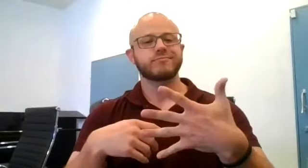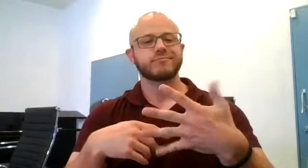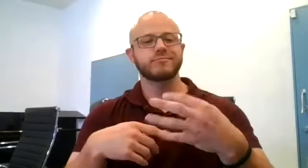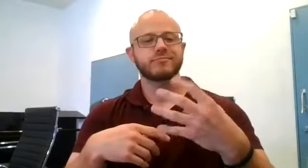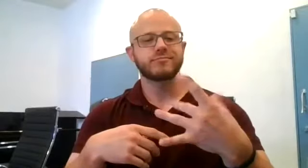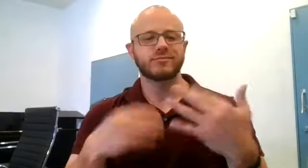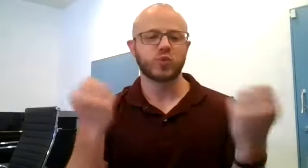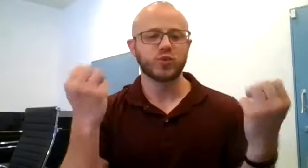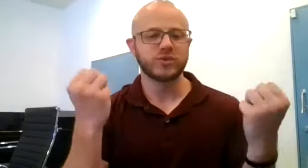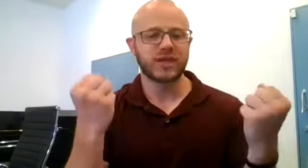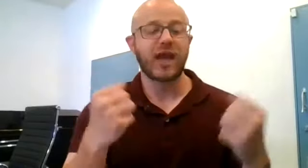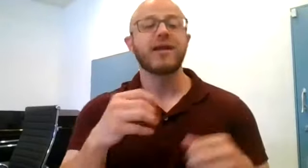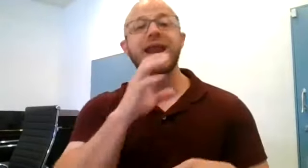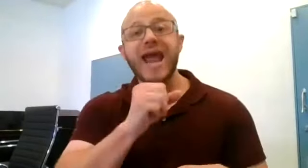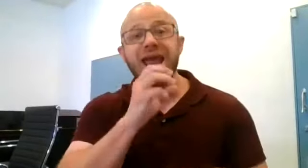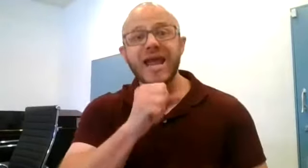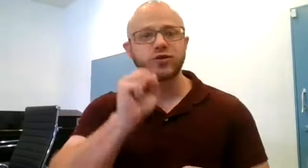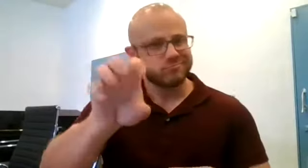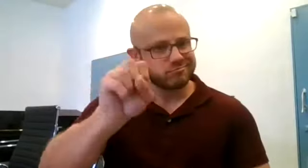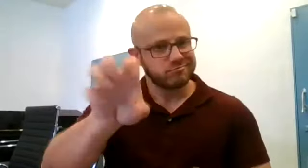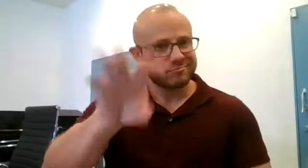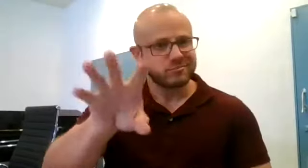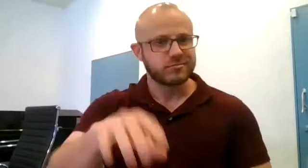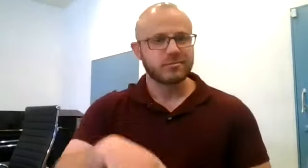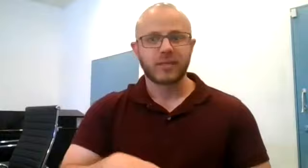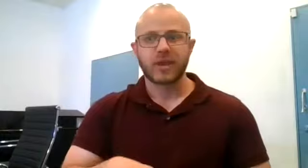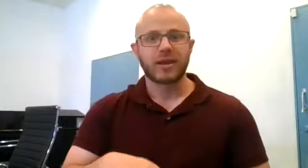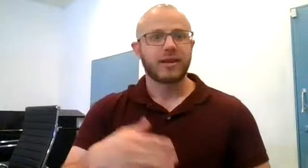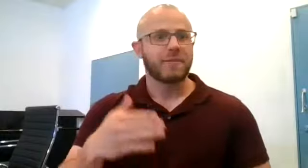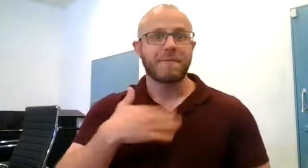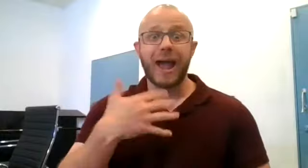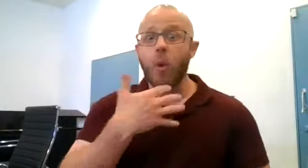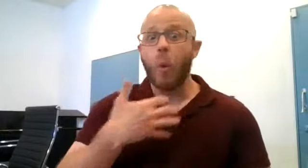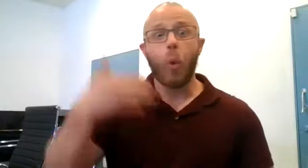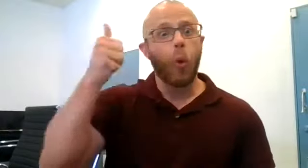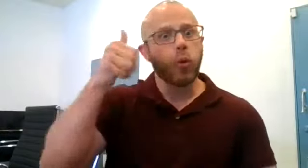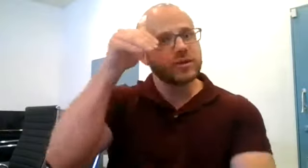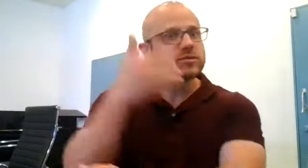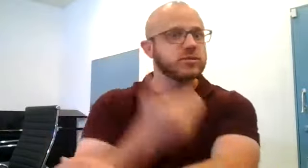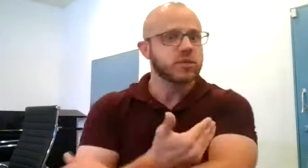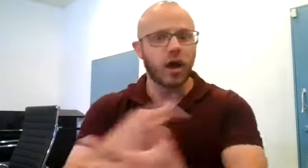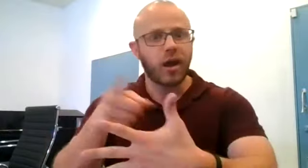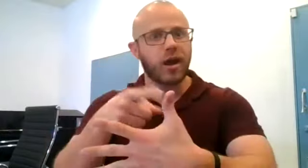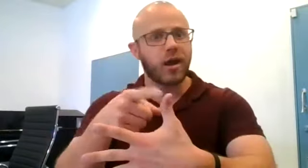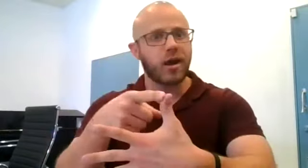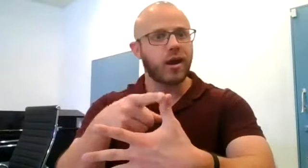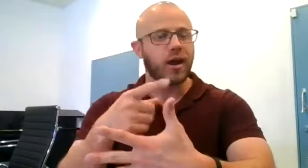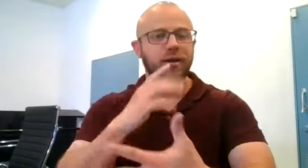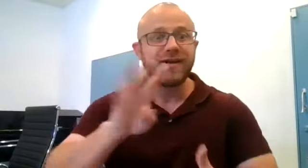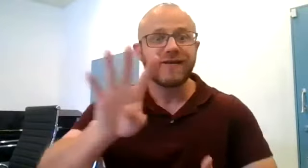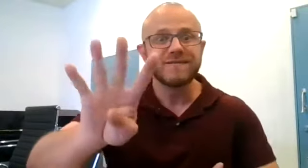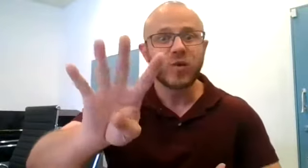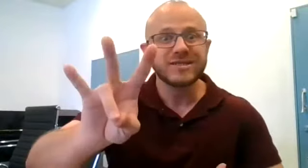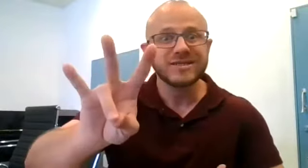it's easy to set things up when you sign, like for age, my oldest son, and then you show it